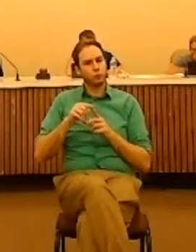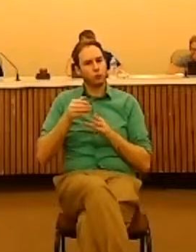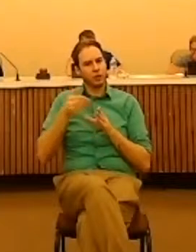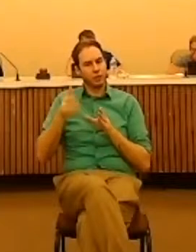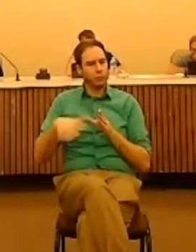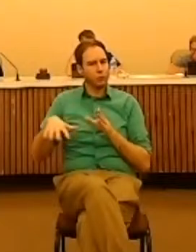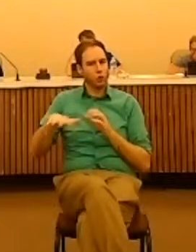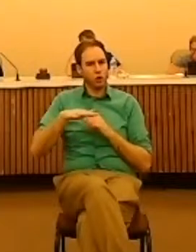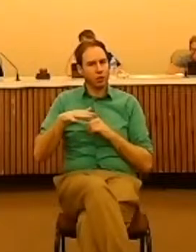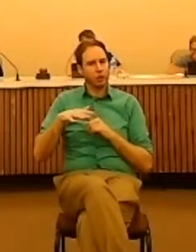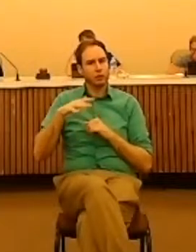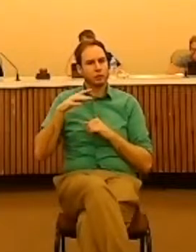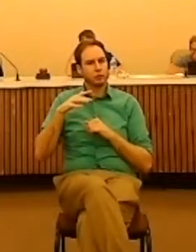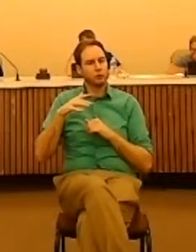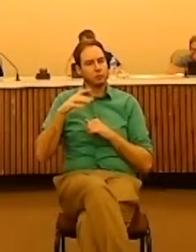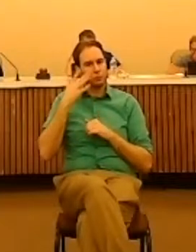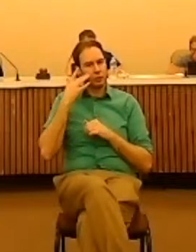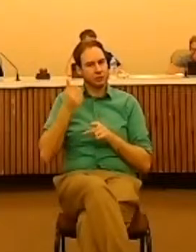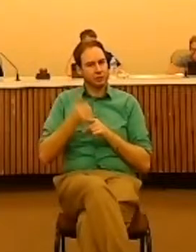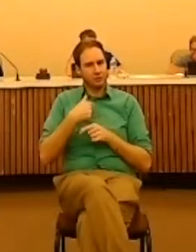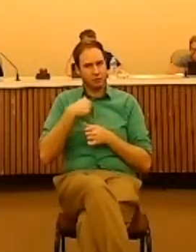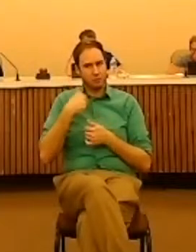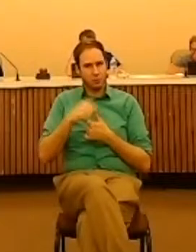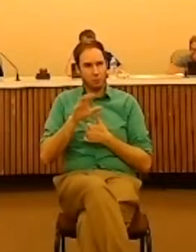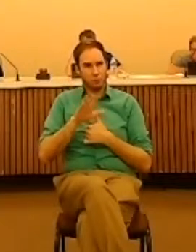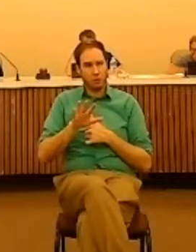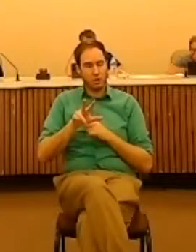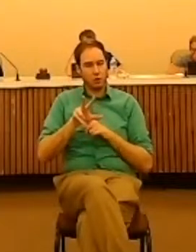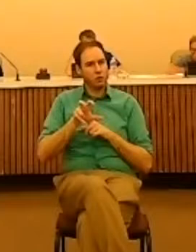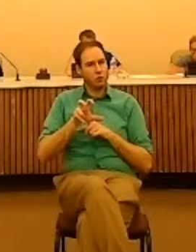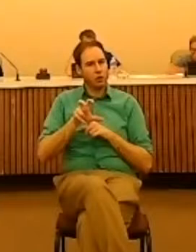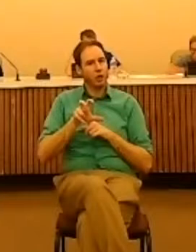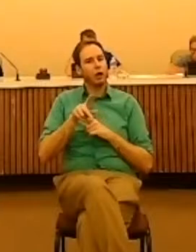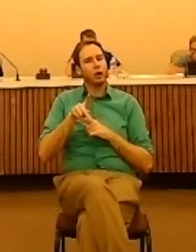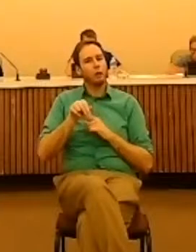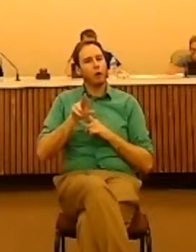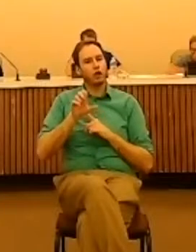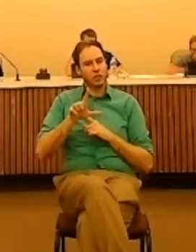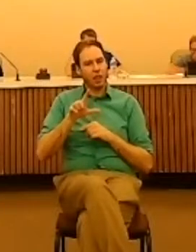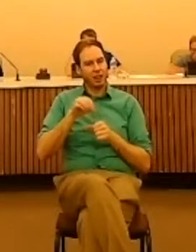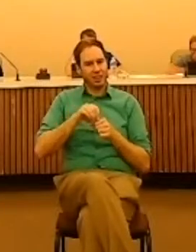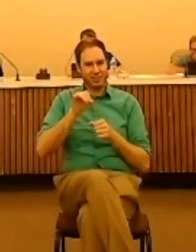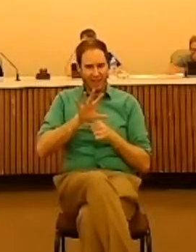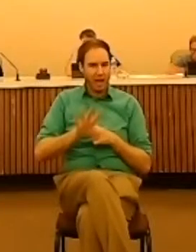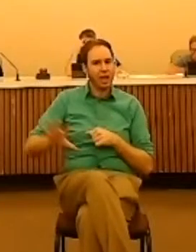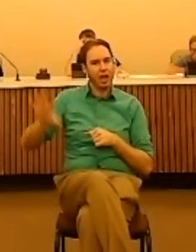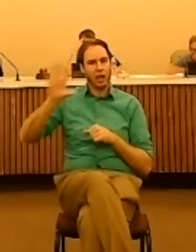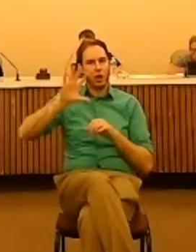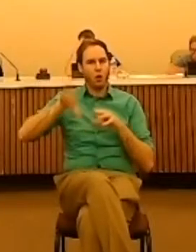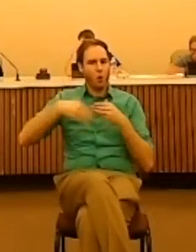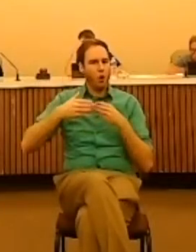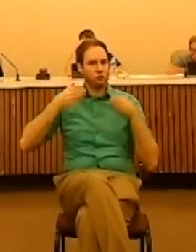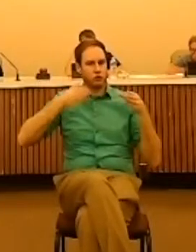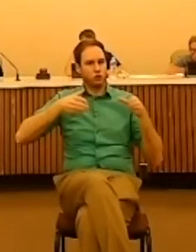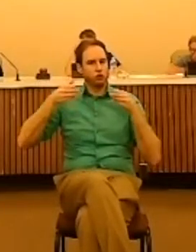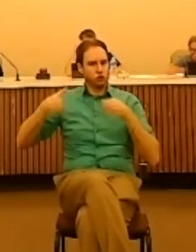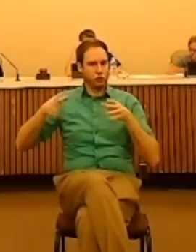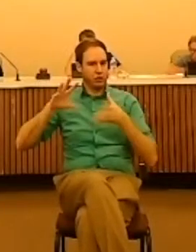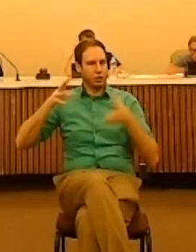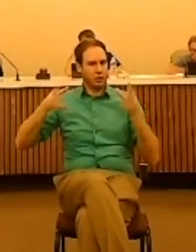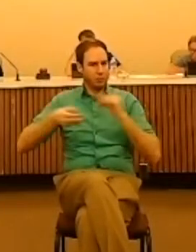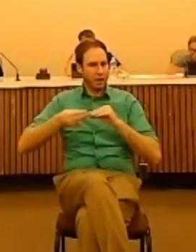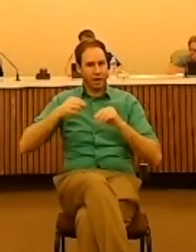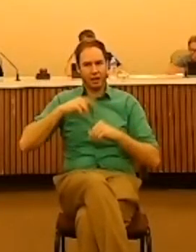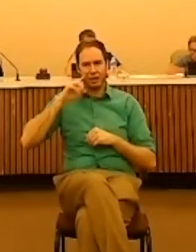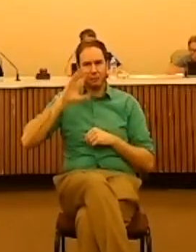neighborhood. Because there's currently, if I remember, roughly about 300 parcels in that off of those streets. Somewhere